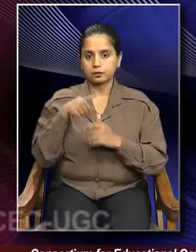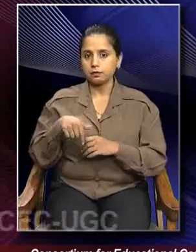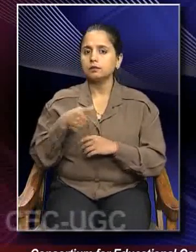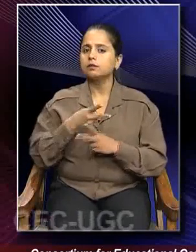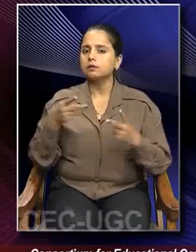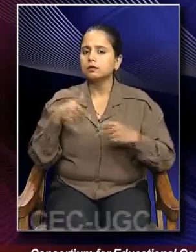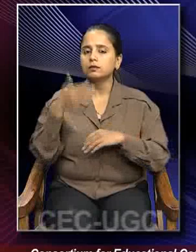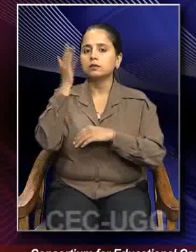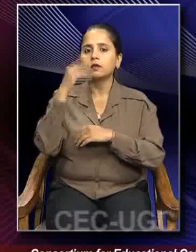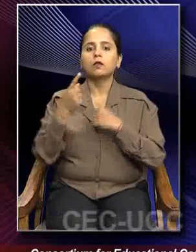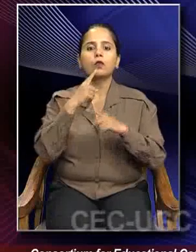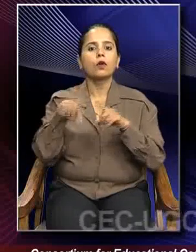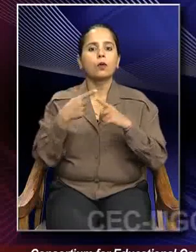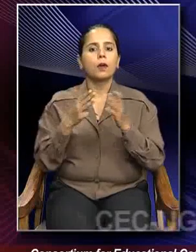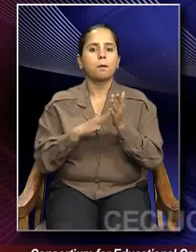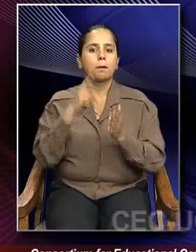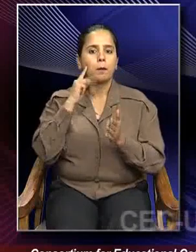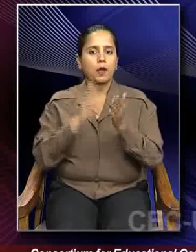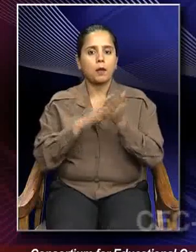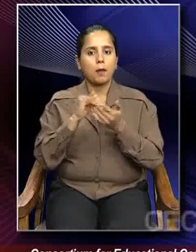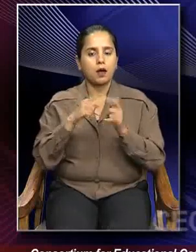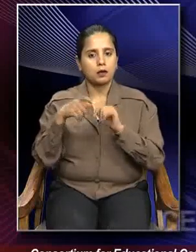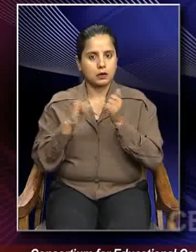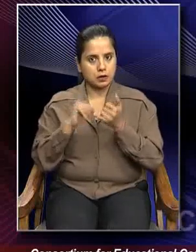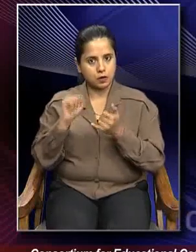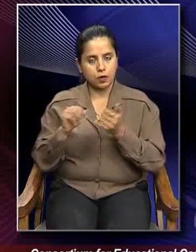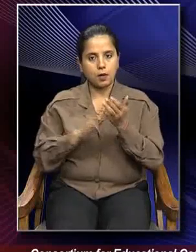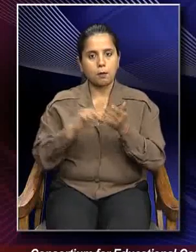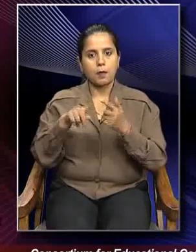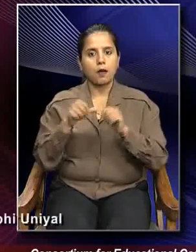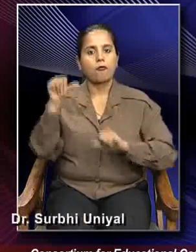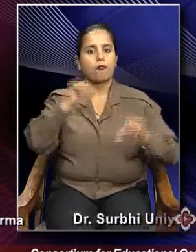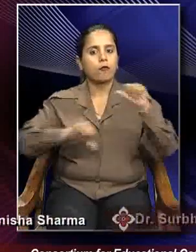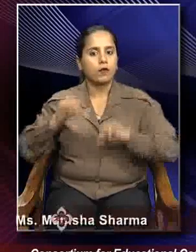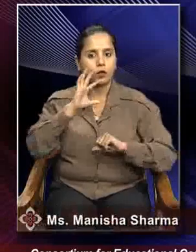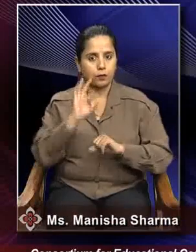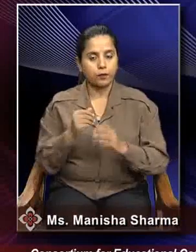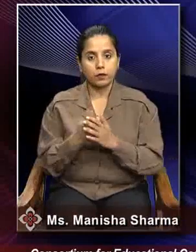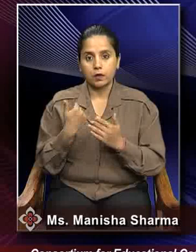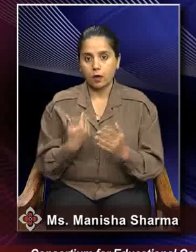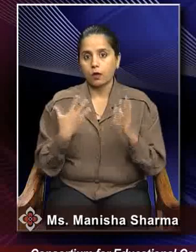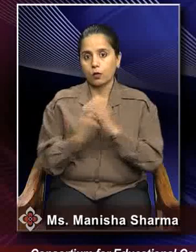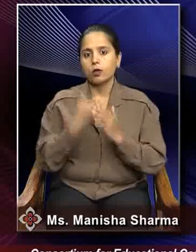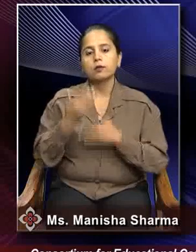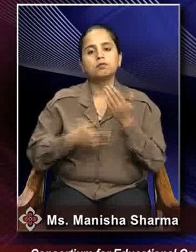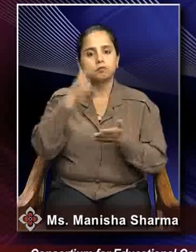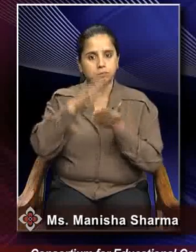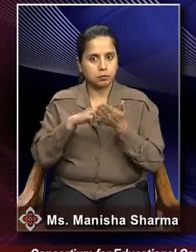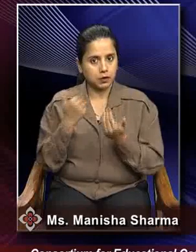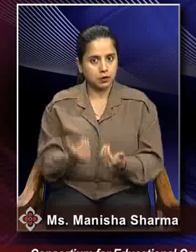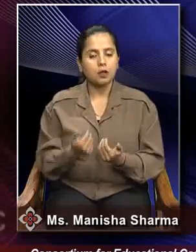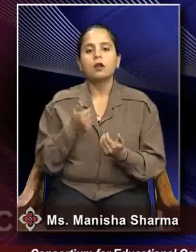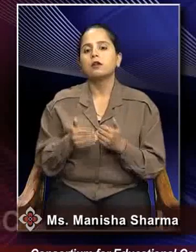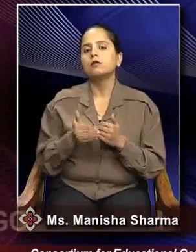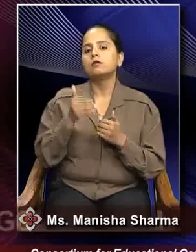series, today we are discussing Mīmāṃsa's metaphysics. And we have with us Miss Manisha, who is